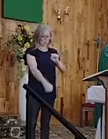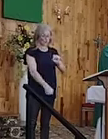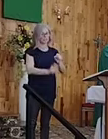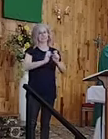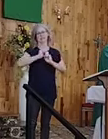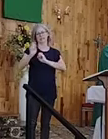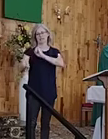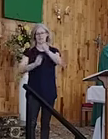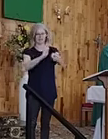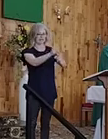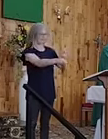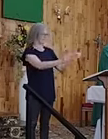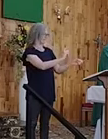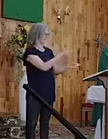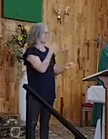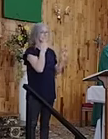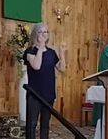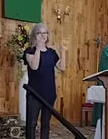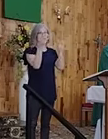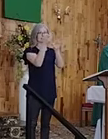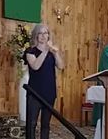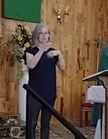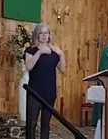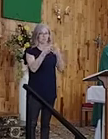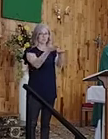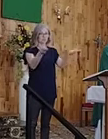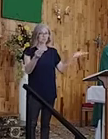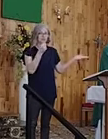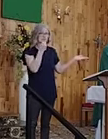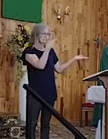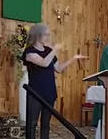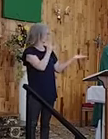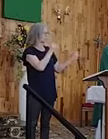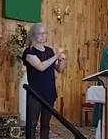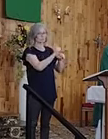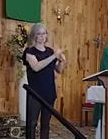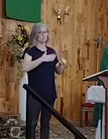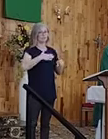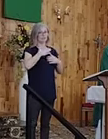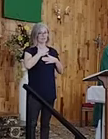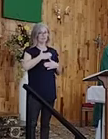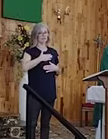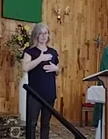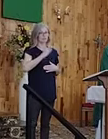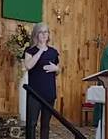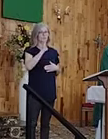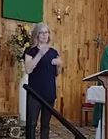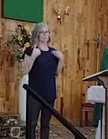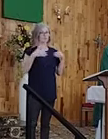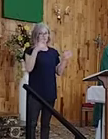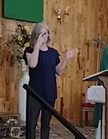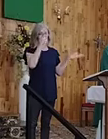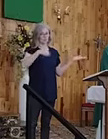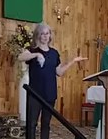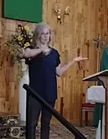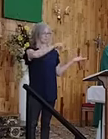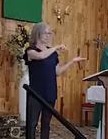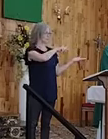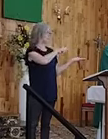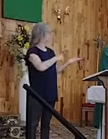his disciples, saying, "Take this, all of you, and eat of it, for this is my body, which will be given up for